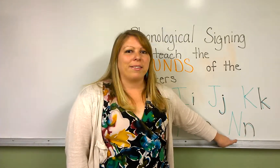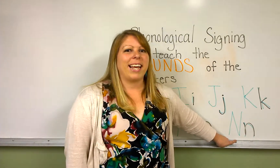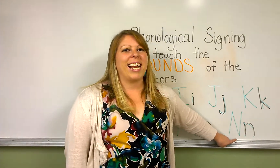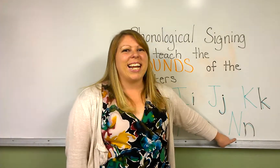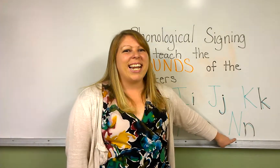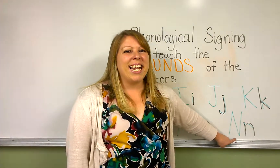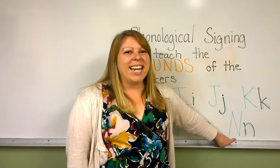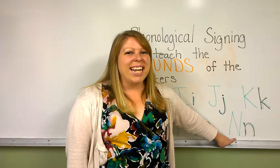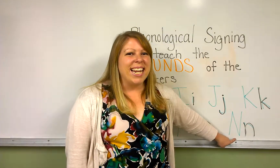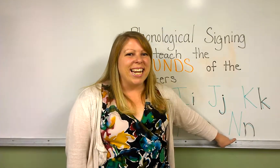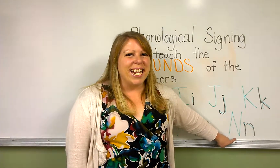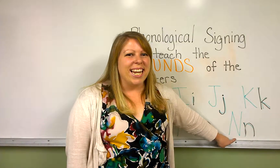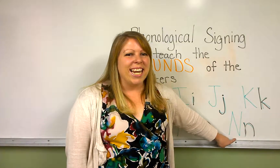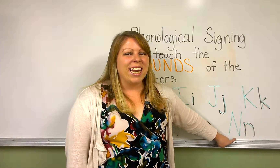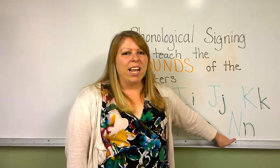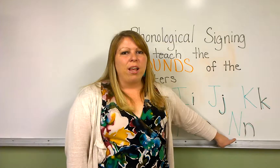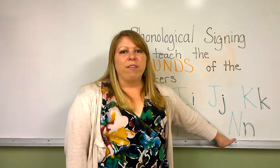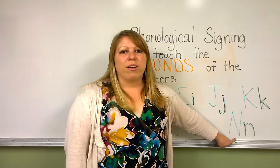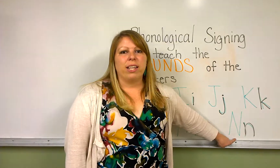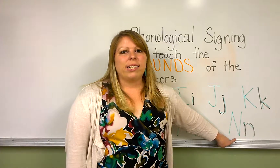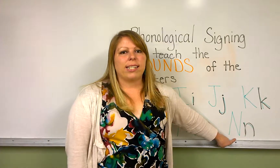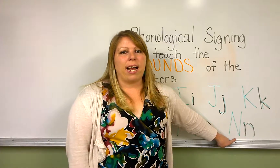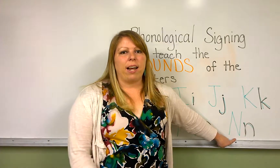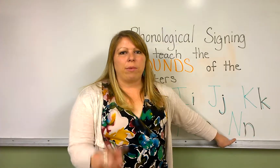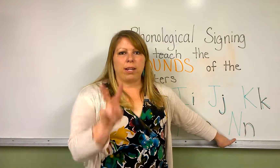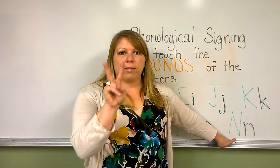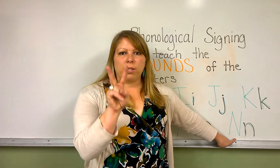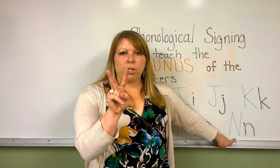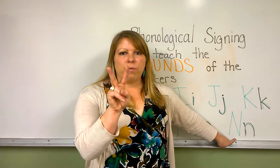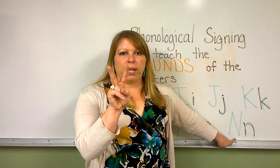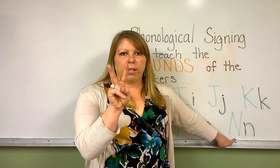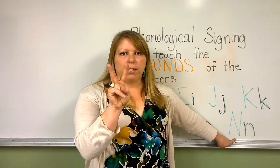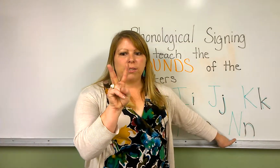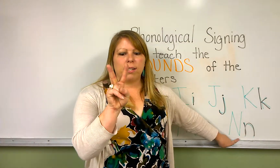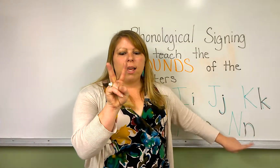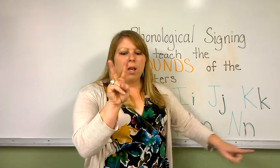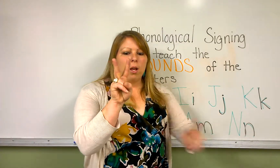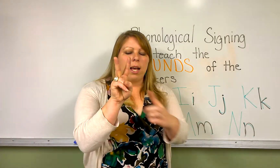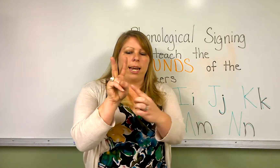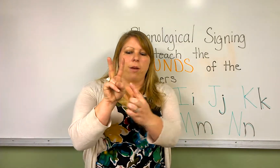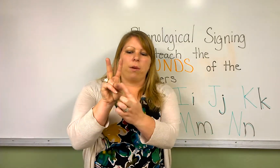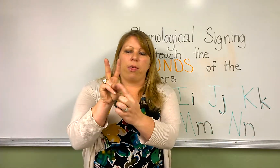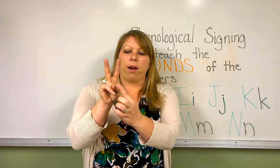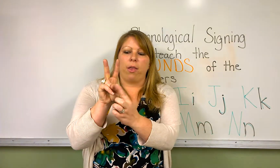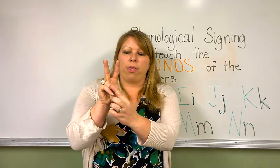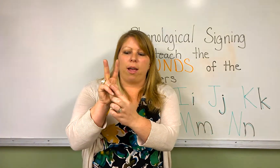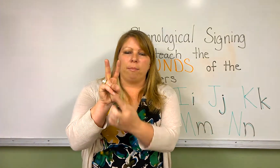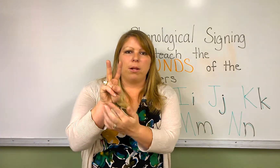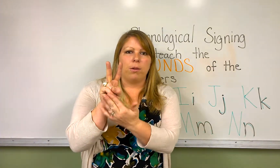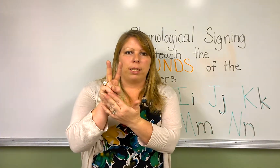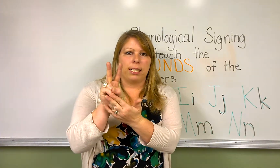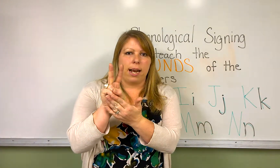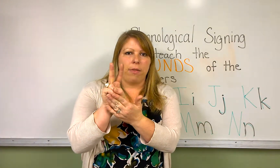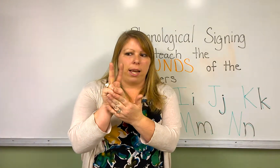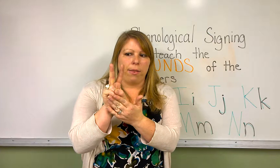say N. For this sign, we use two fingers. Again, with our thumb holding down the other